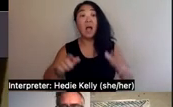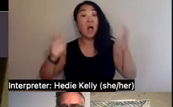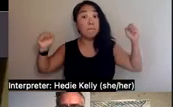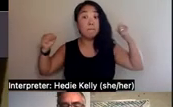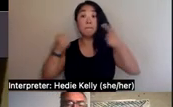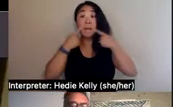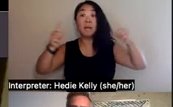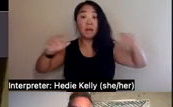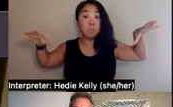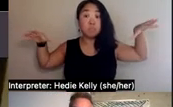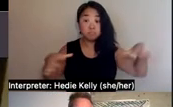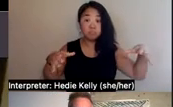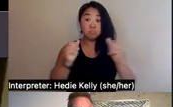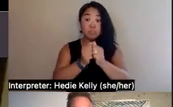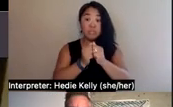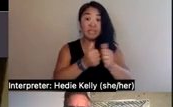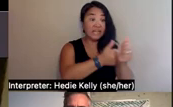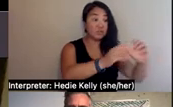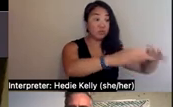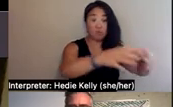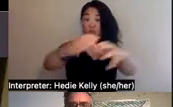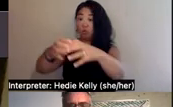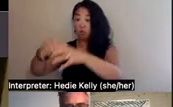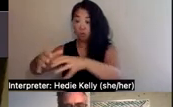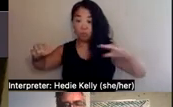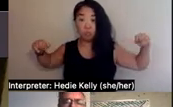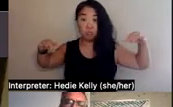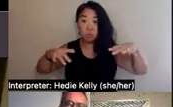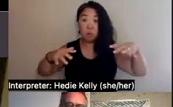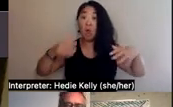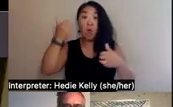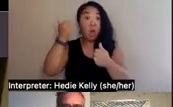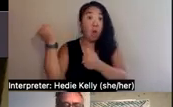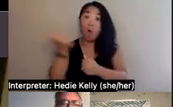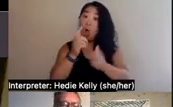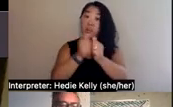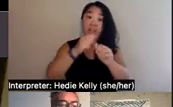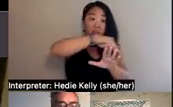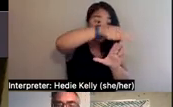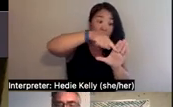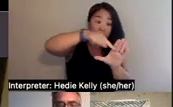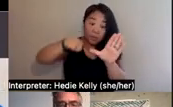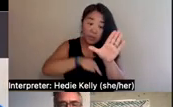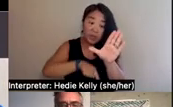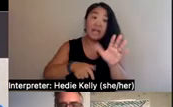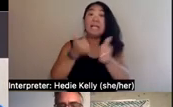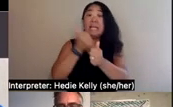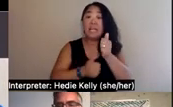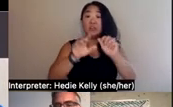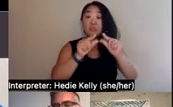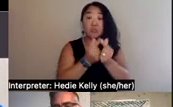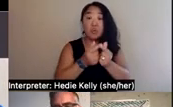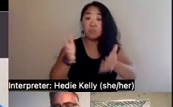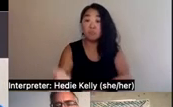each group, and collectively they basically circumnavigated the entire city, and each group came and presented their section of the